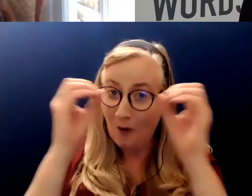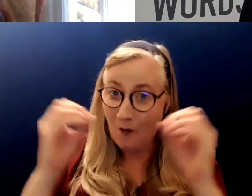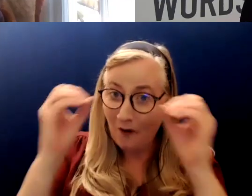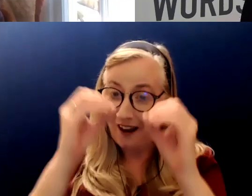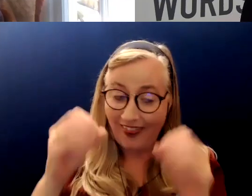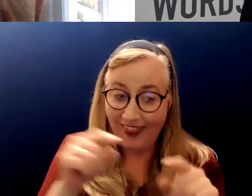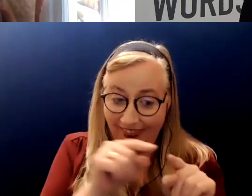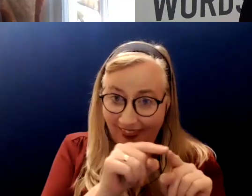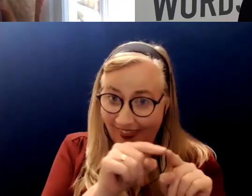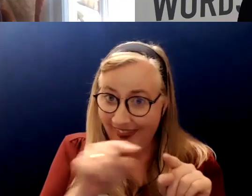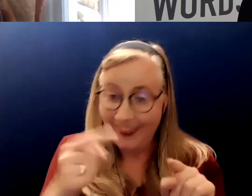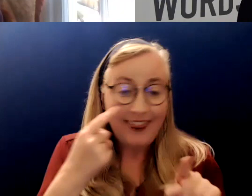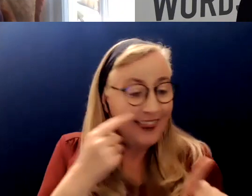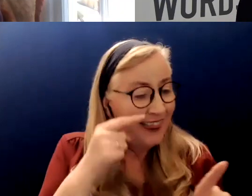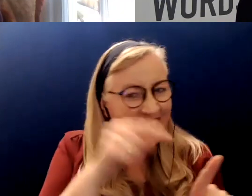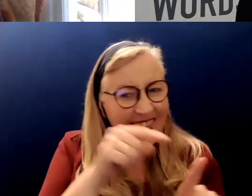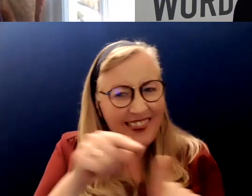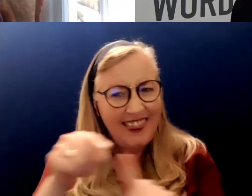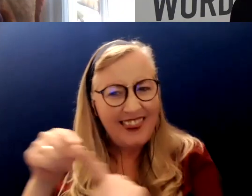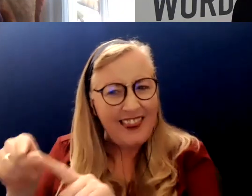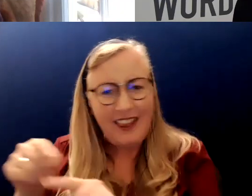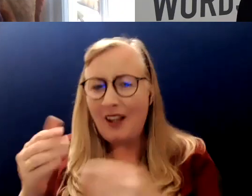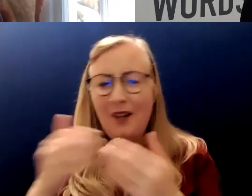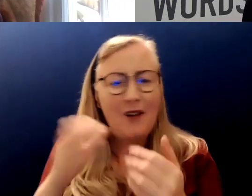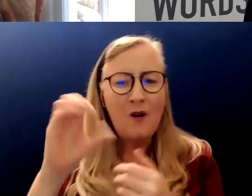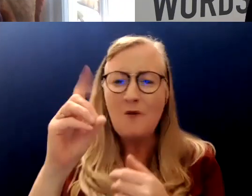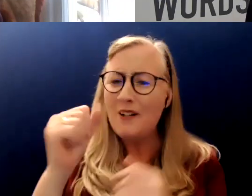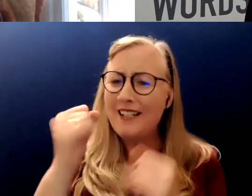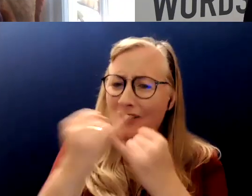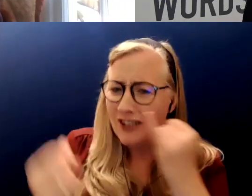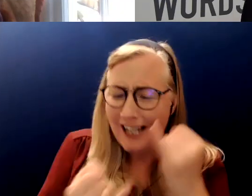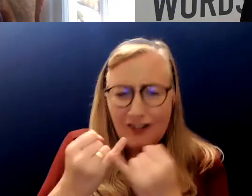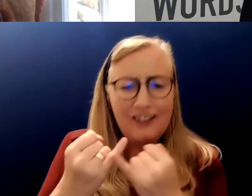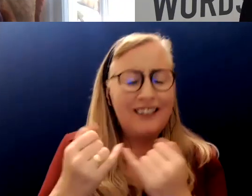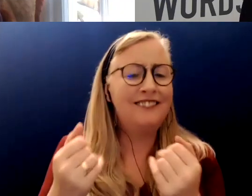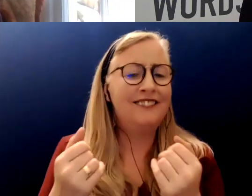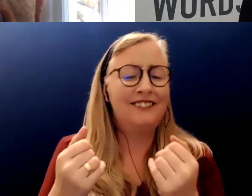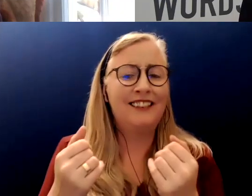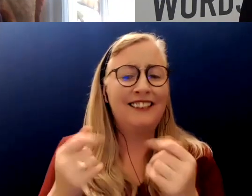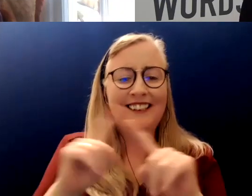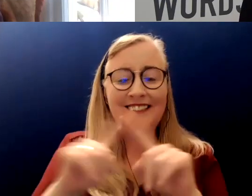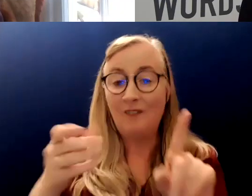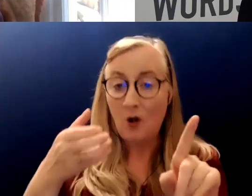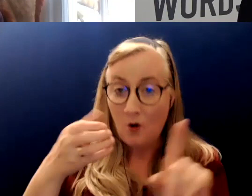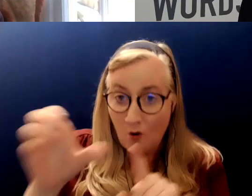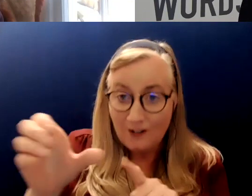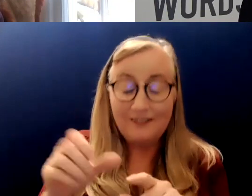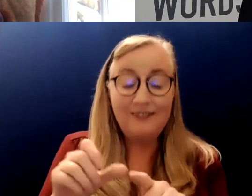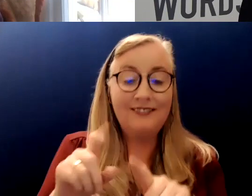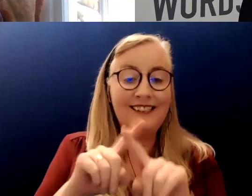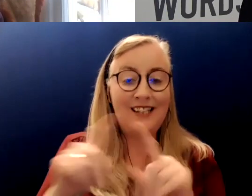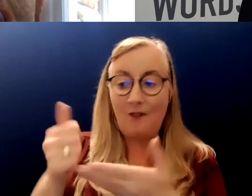just looking at what Coda International does, the various courses that are run, the supports that are